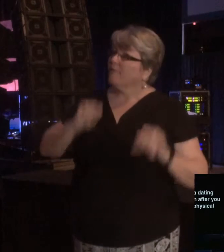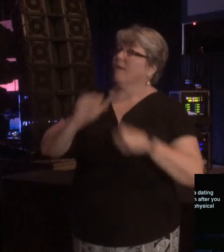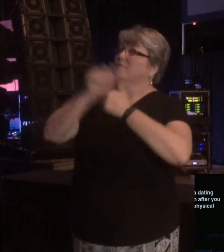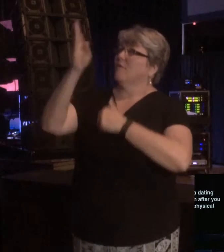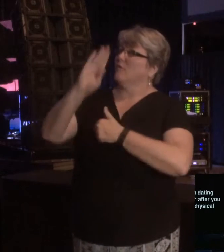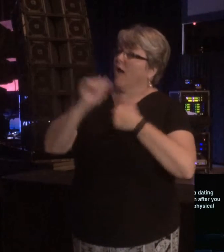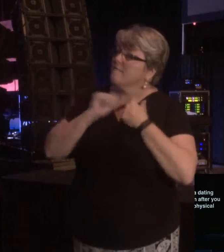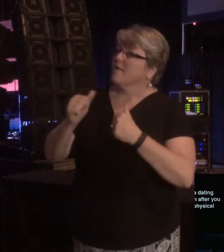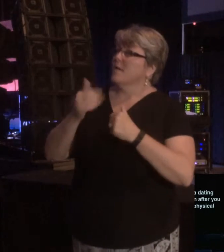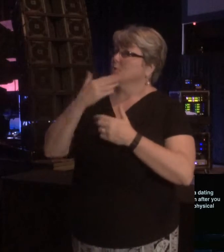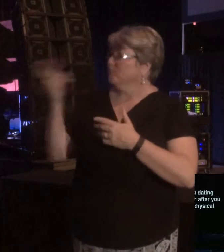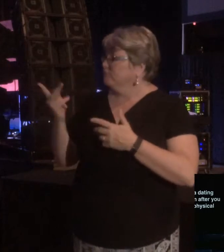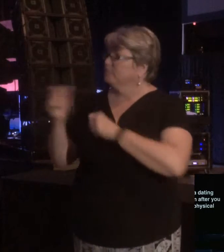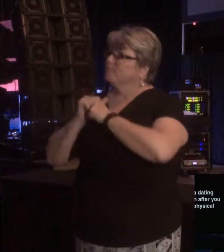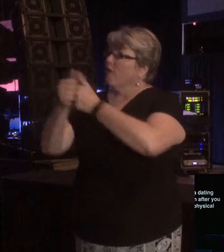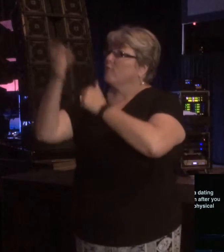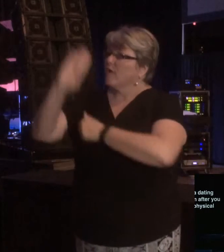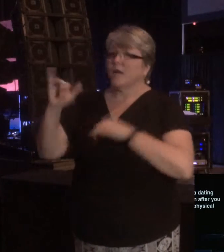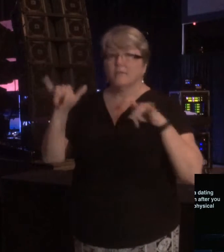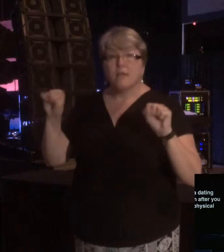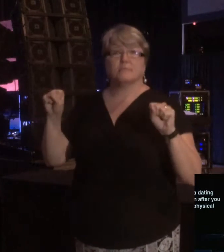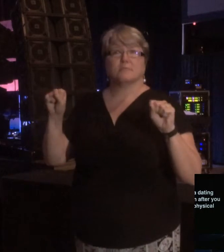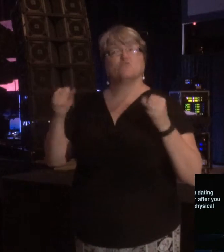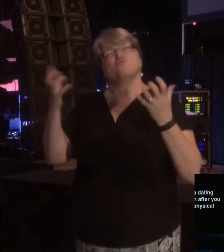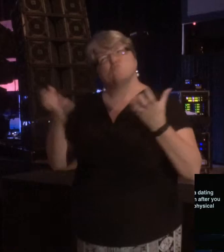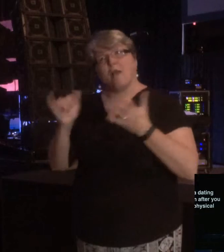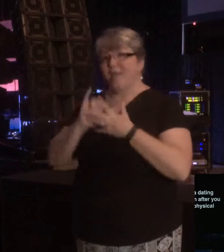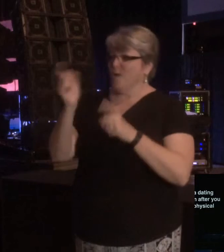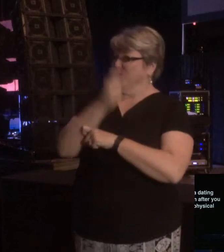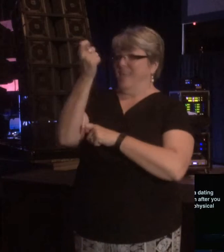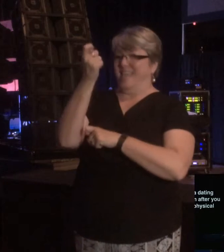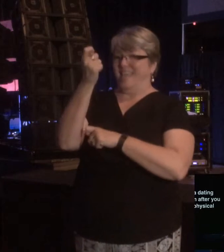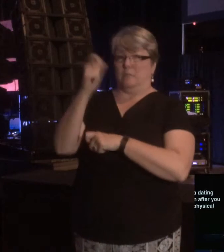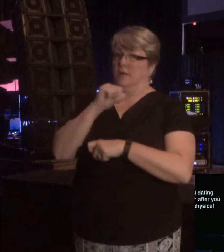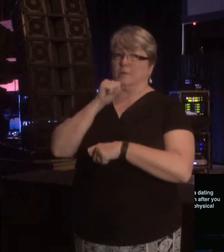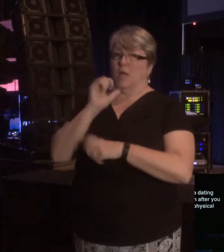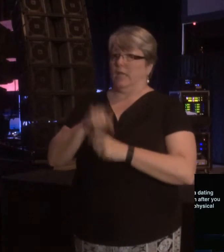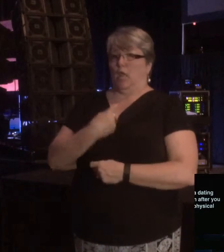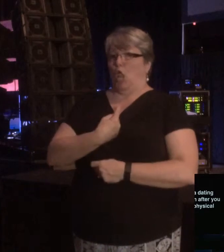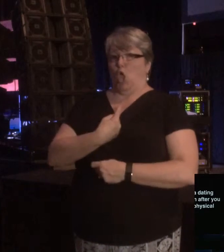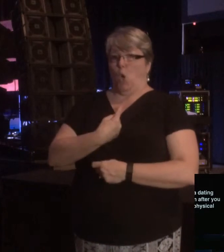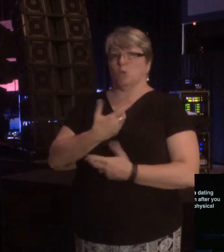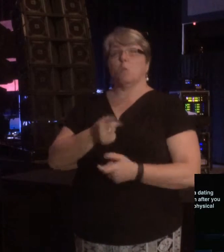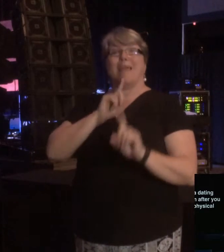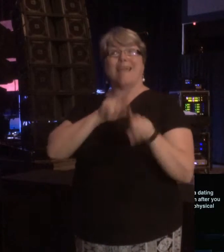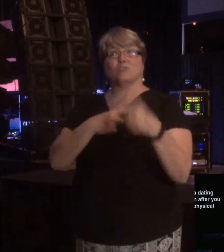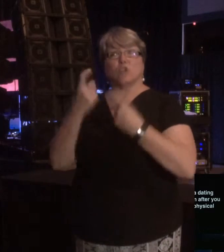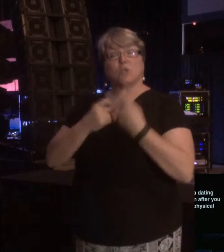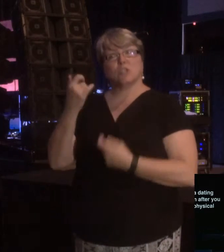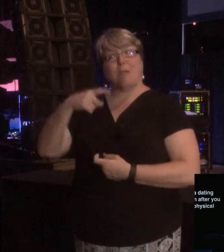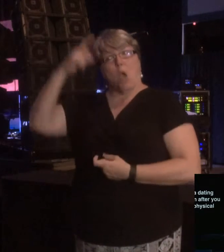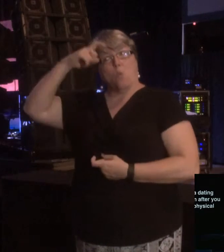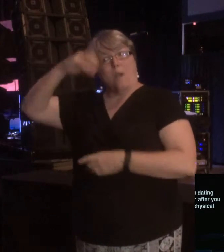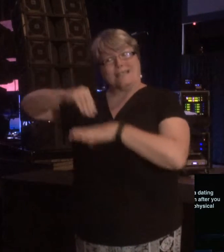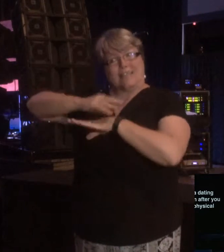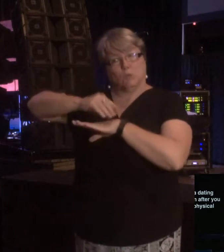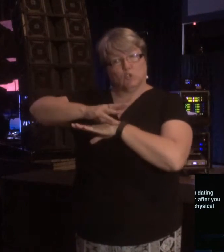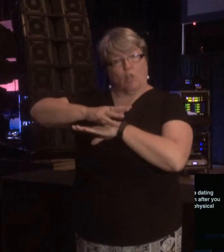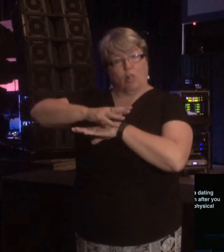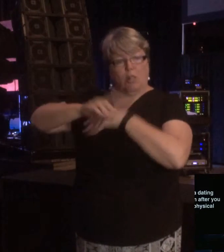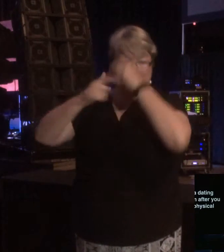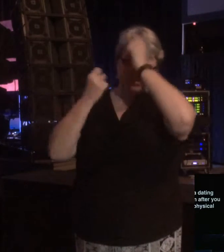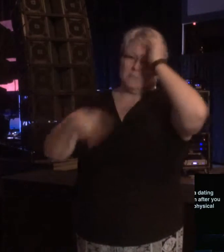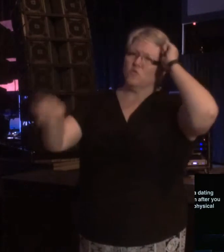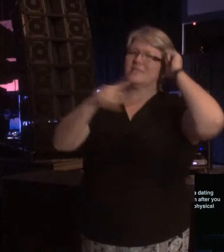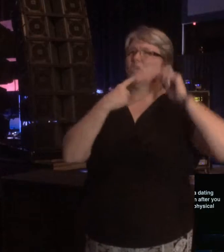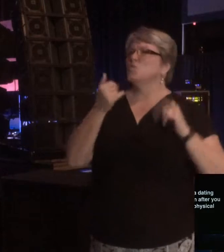and the Lord. He became a more complete person with himself and the Lord, completely apart from each other. And then the Lord decided